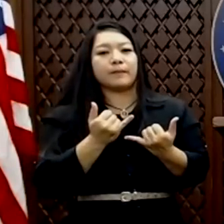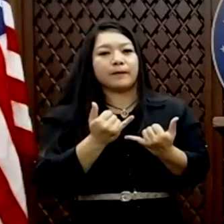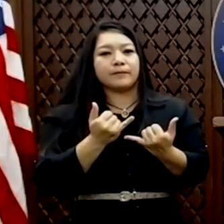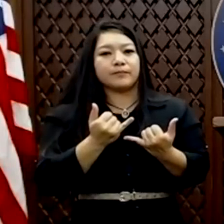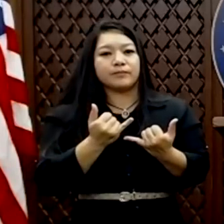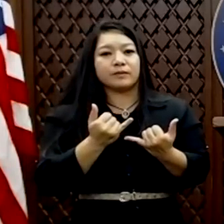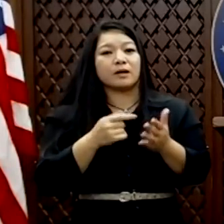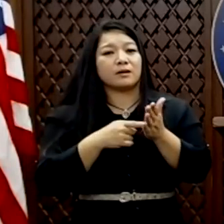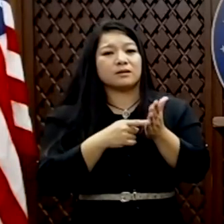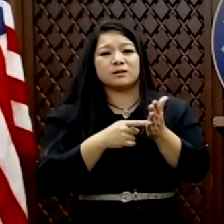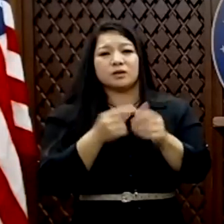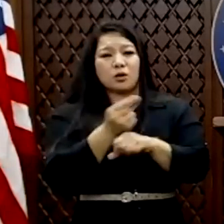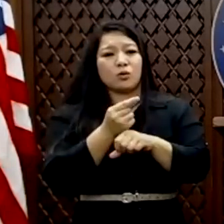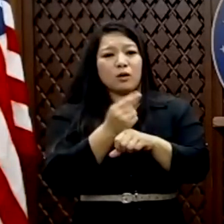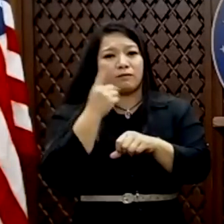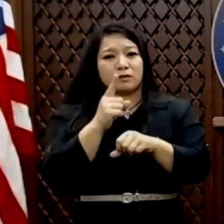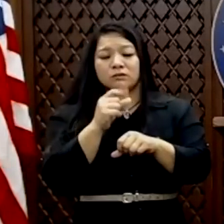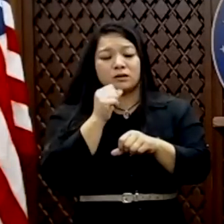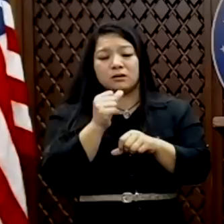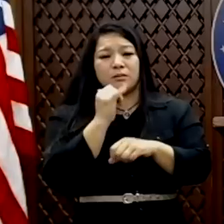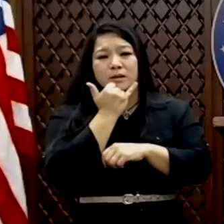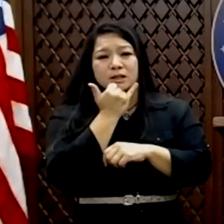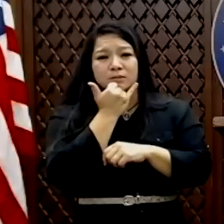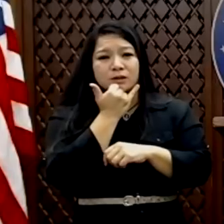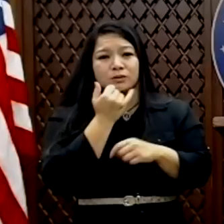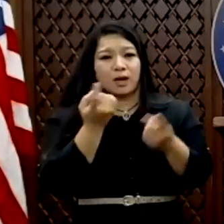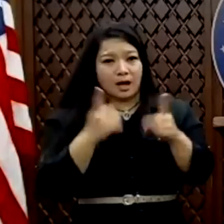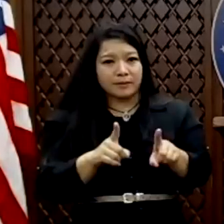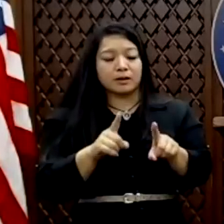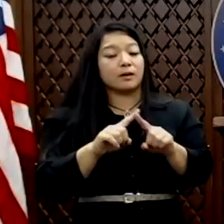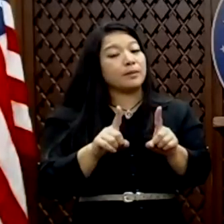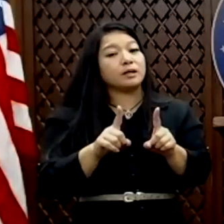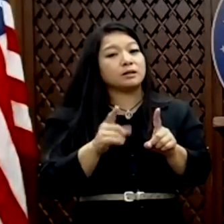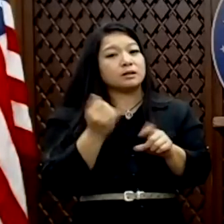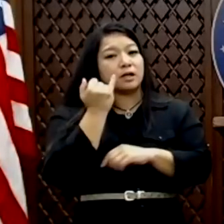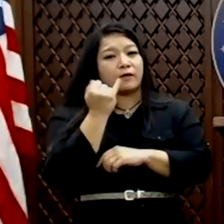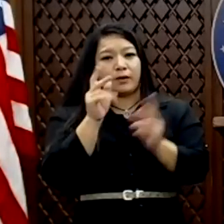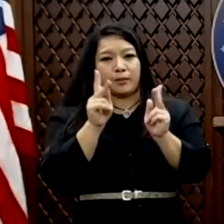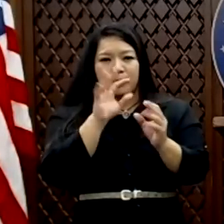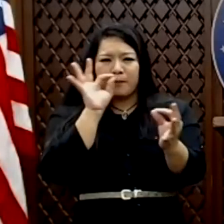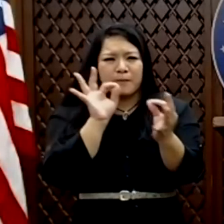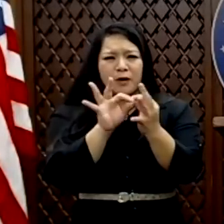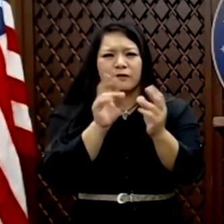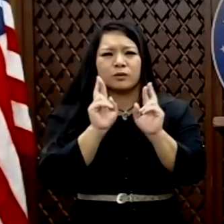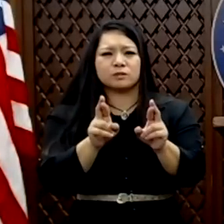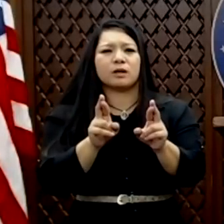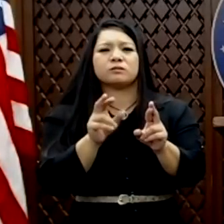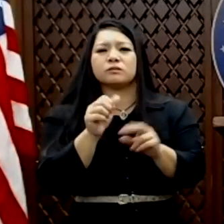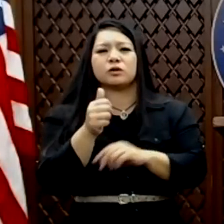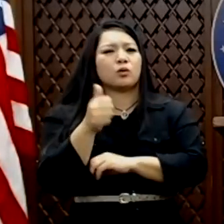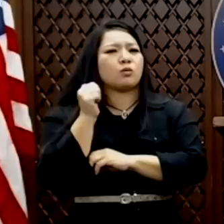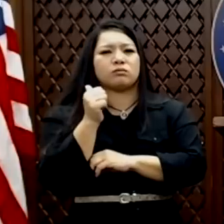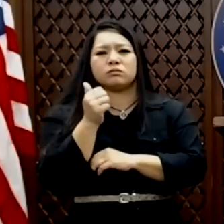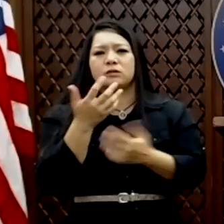uncharted territory for us all. Mistakes will be made, but even a perfect response won't end